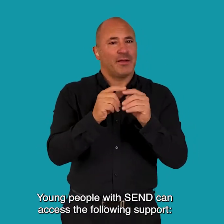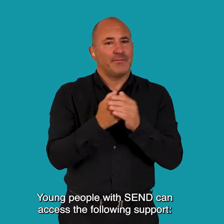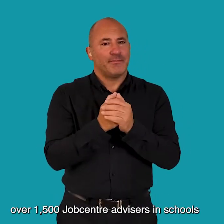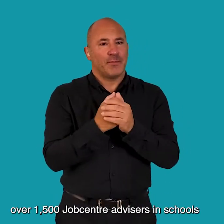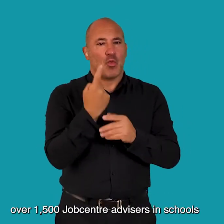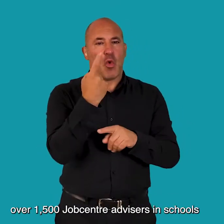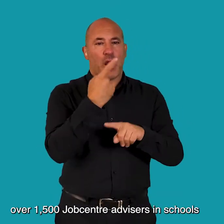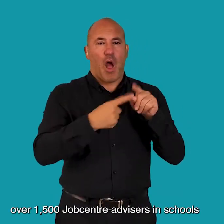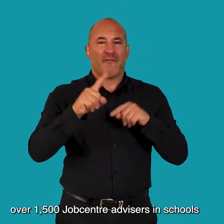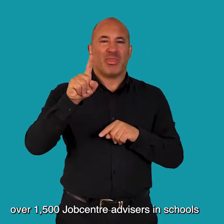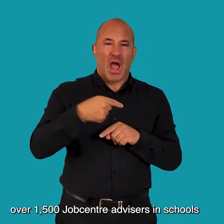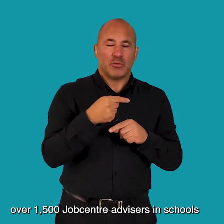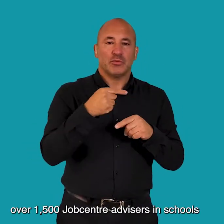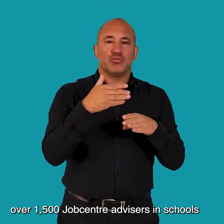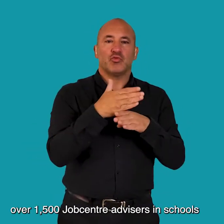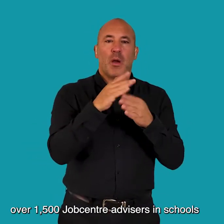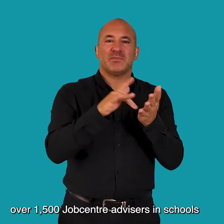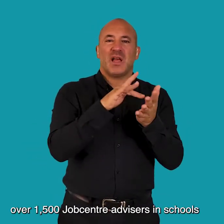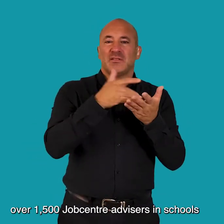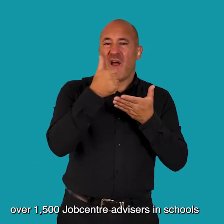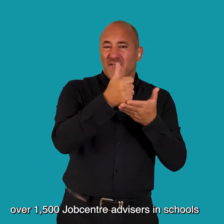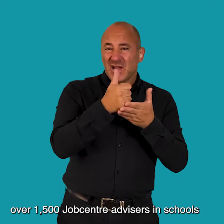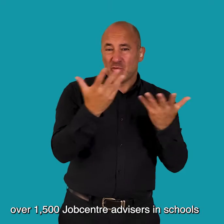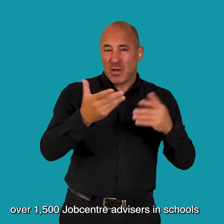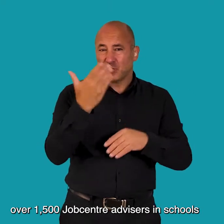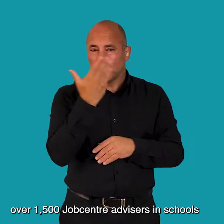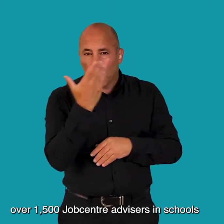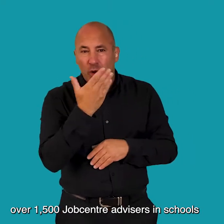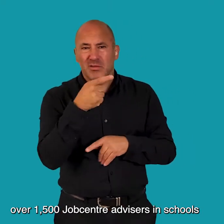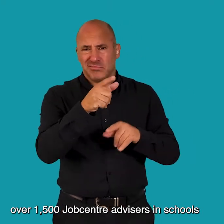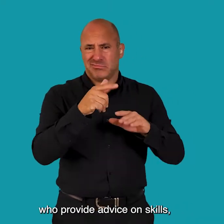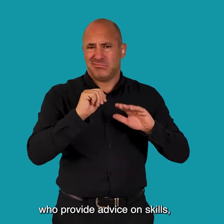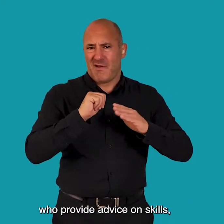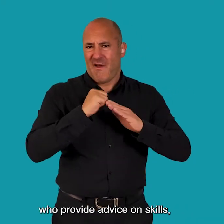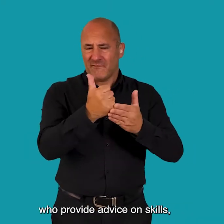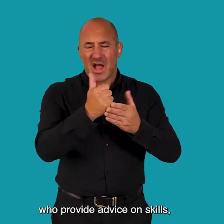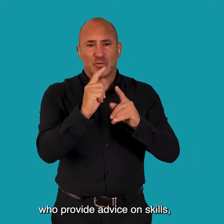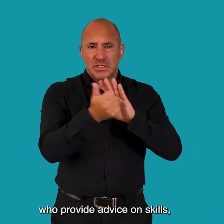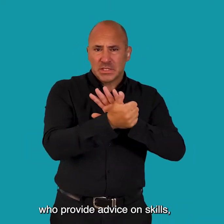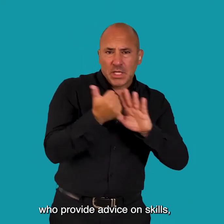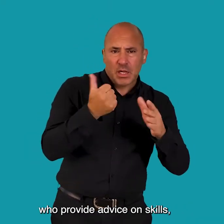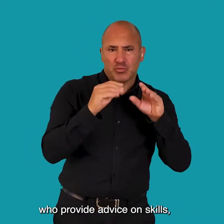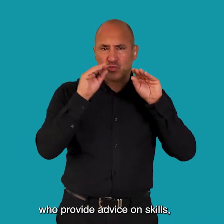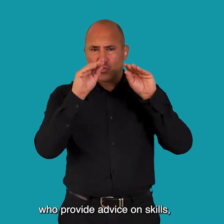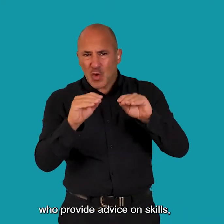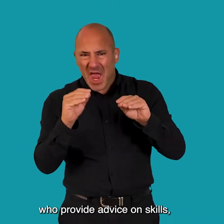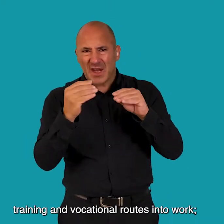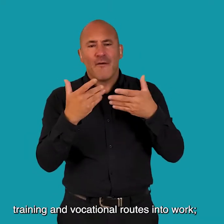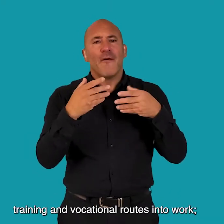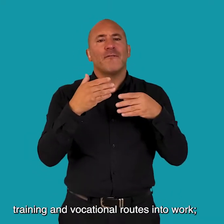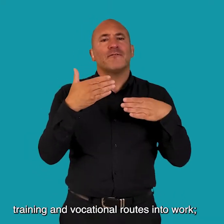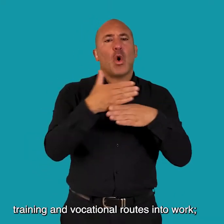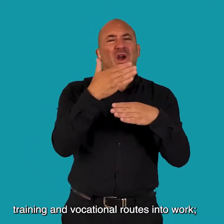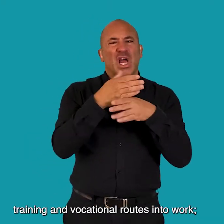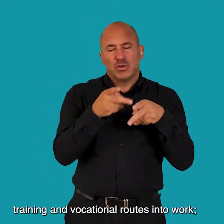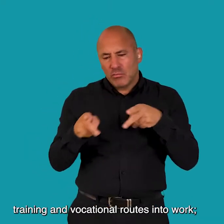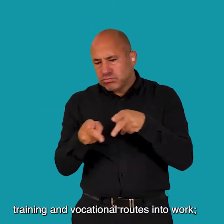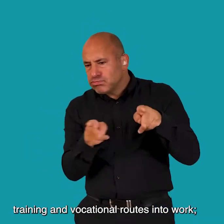Over 1,500 job centre advisors in schools who provide advice on skills, training and vocational routes